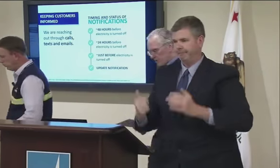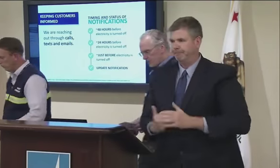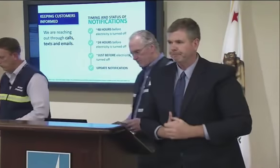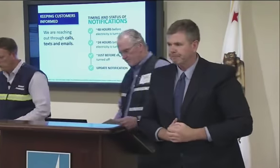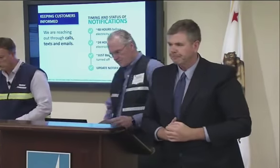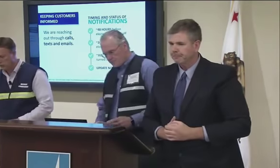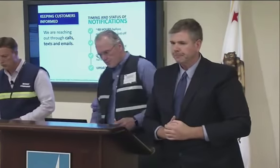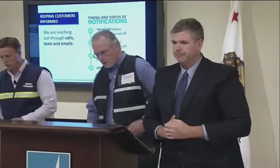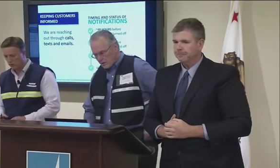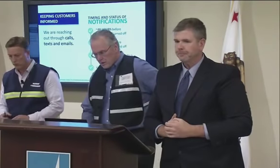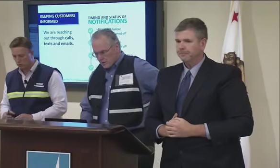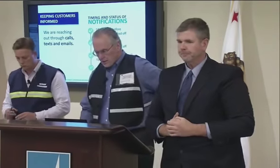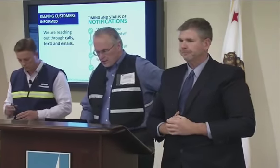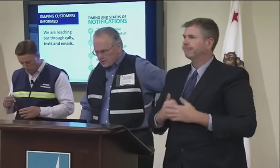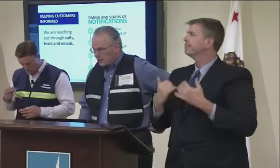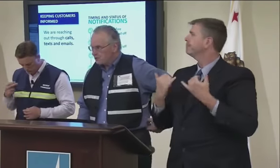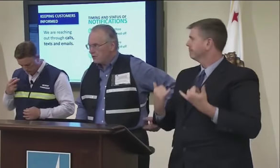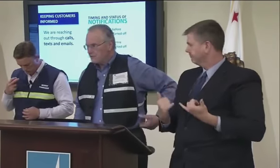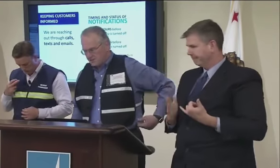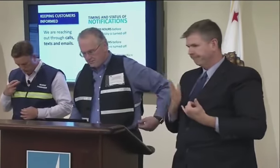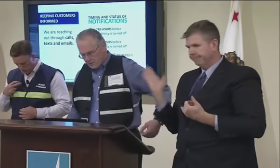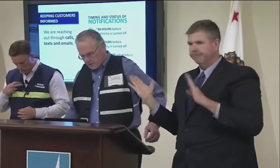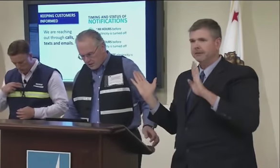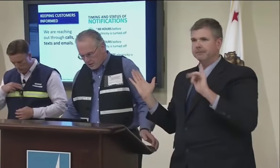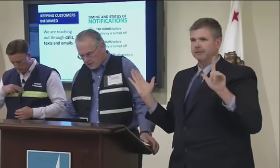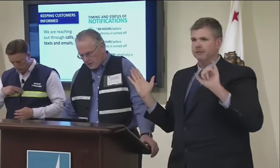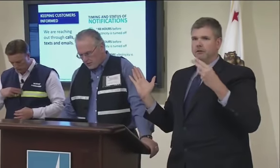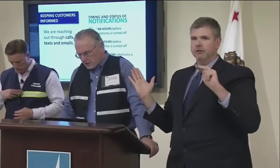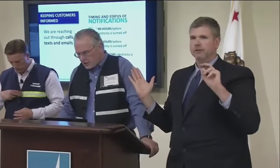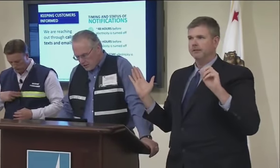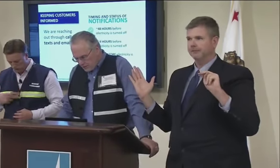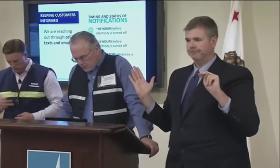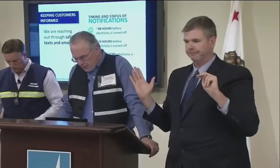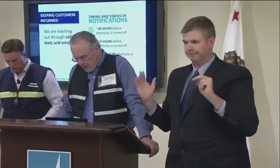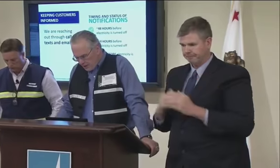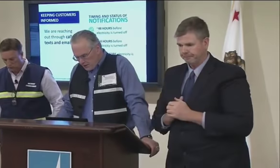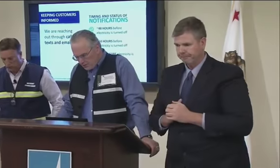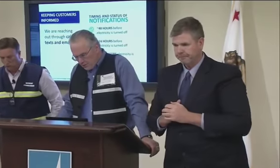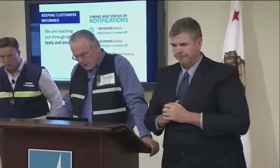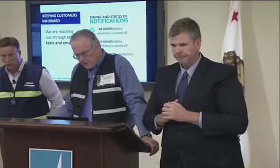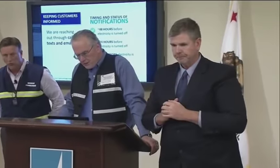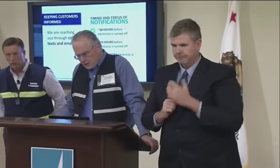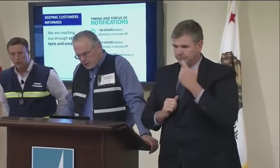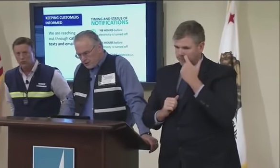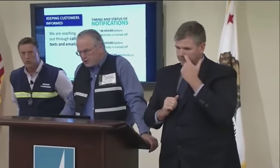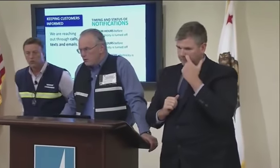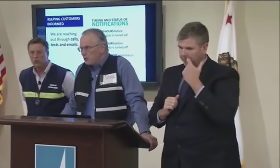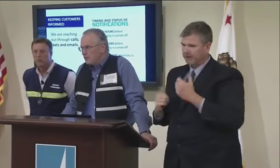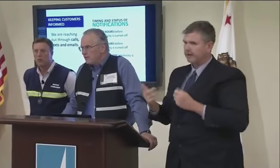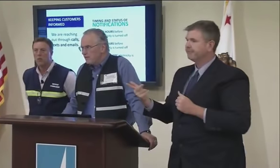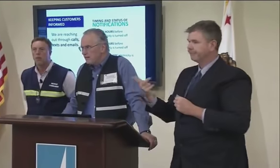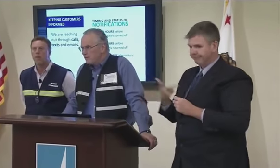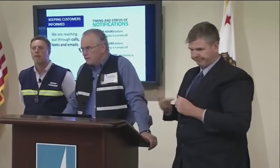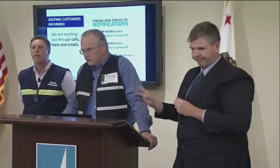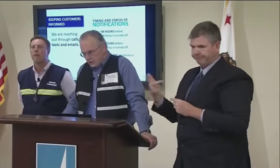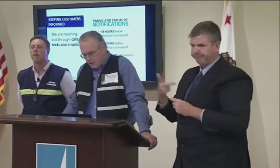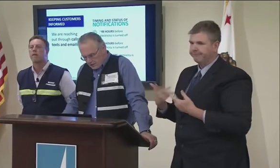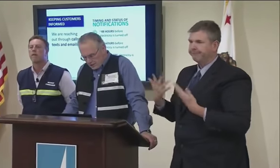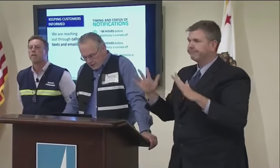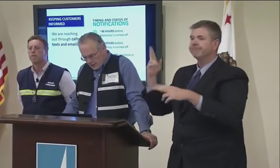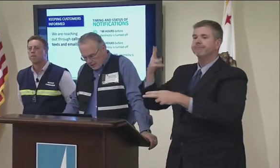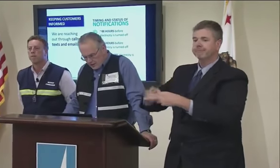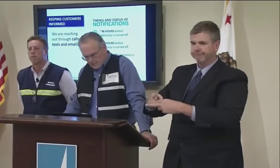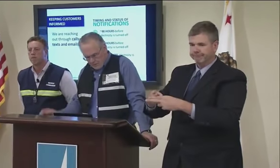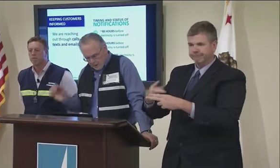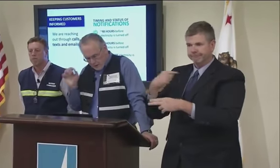Thank you, Mark. As all three of us have mentioned, I think we continue to monitor and prepare for an additional wind event starting